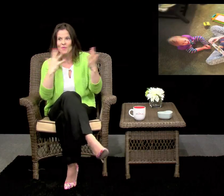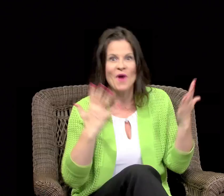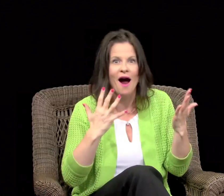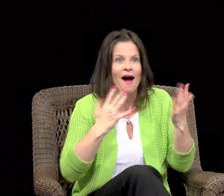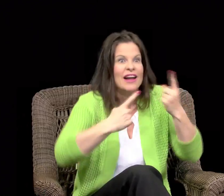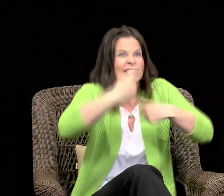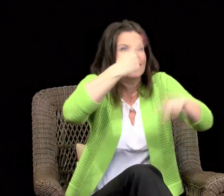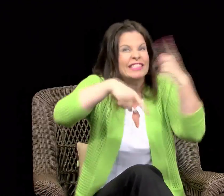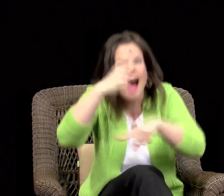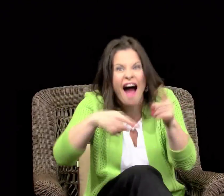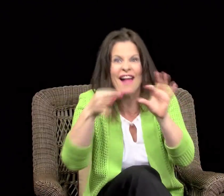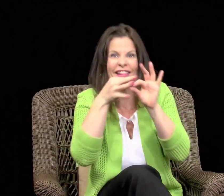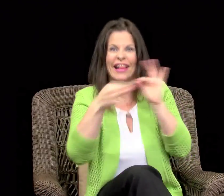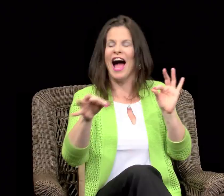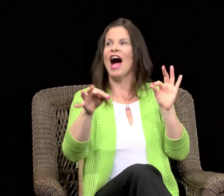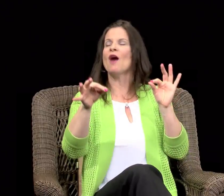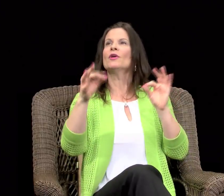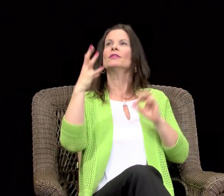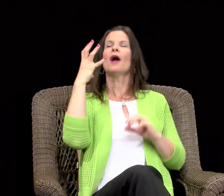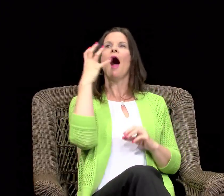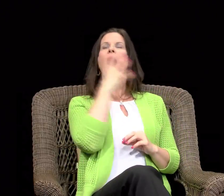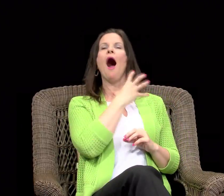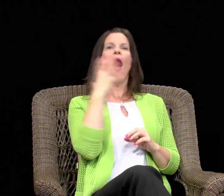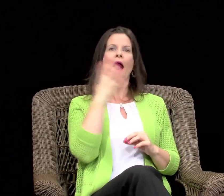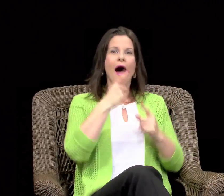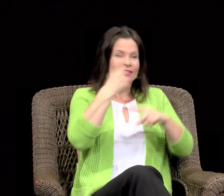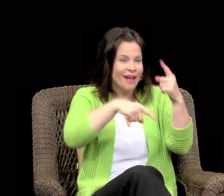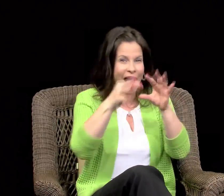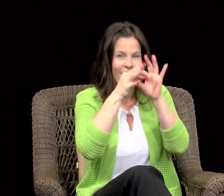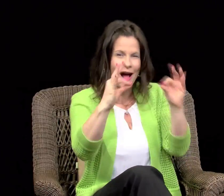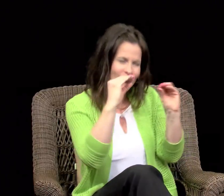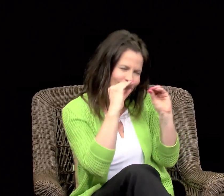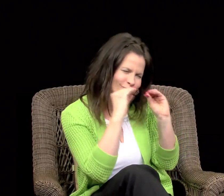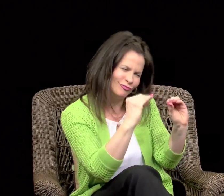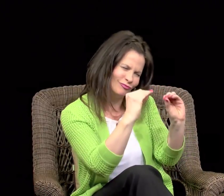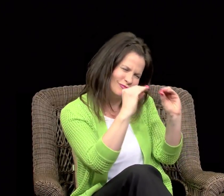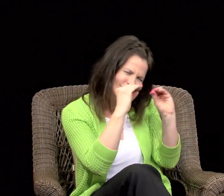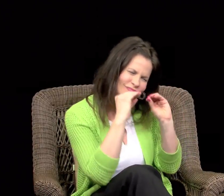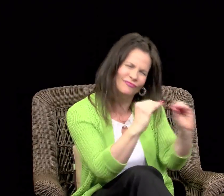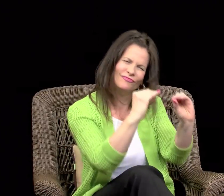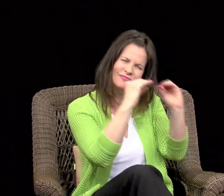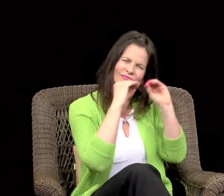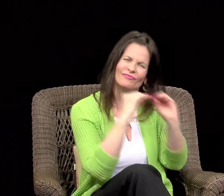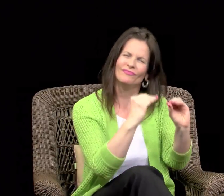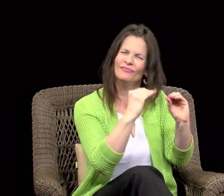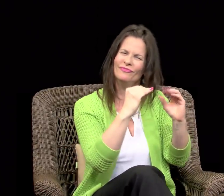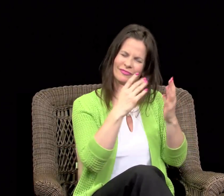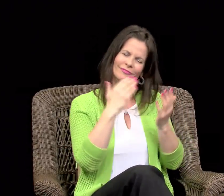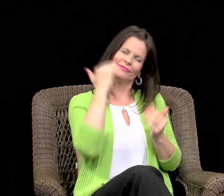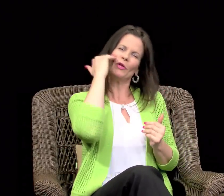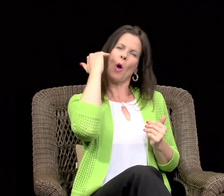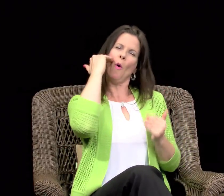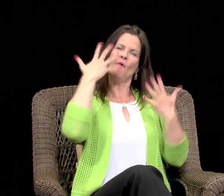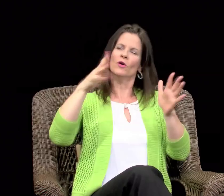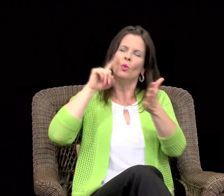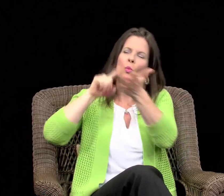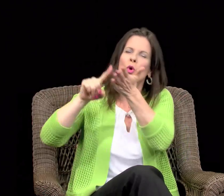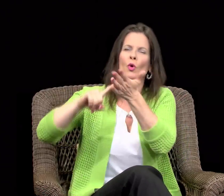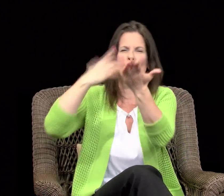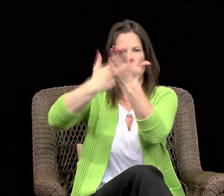was running out, and she taught her sign language. And it was wonderful, the signs that she was